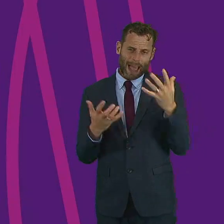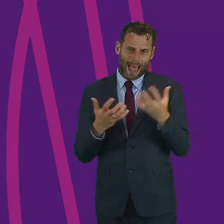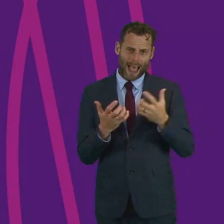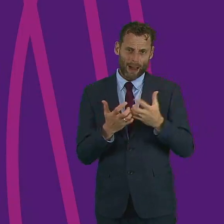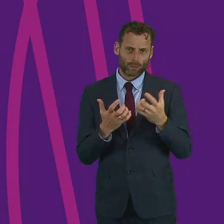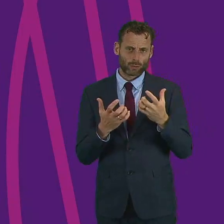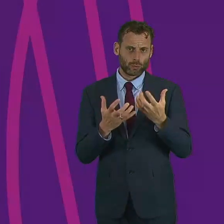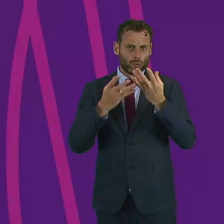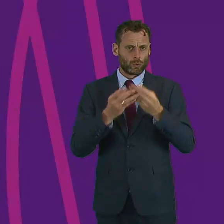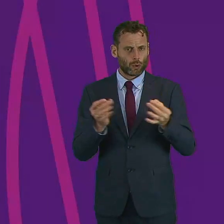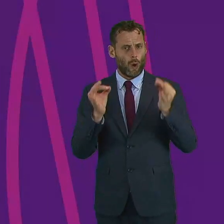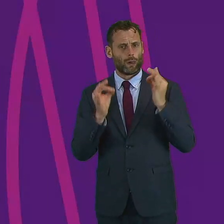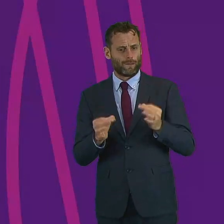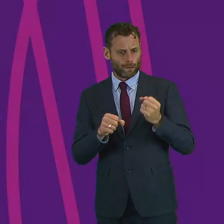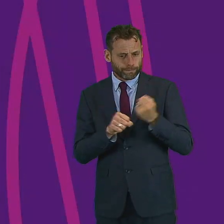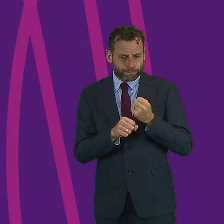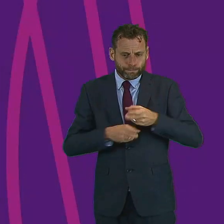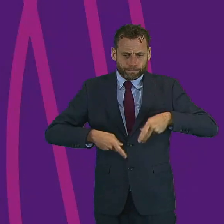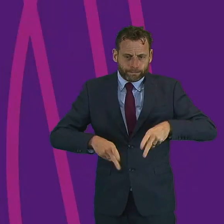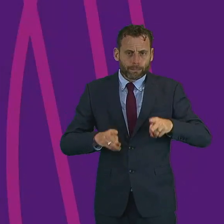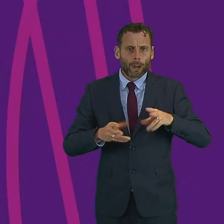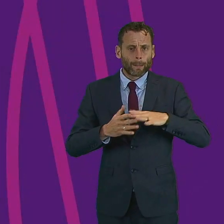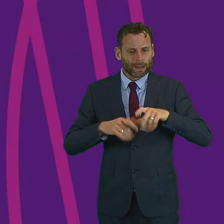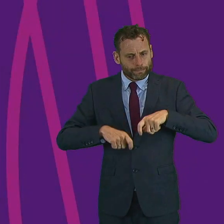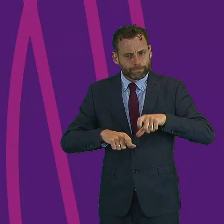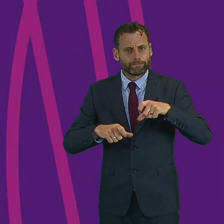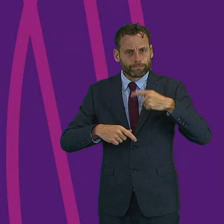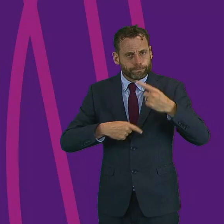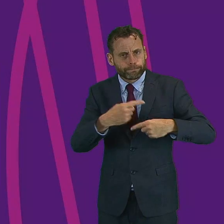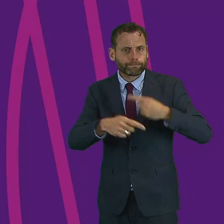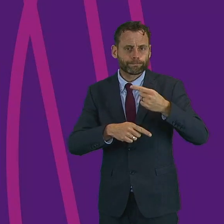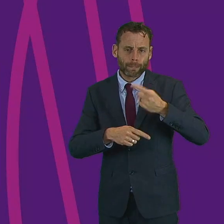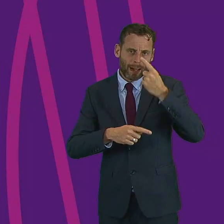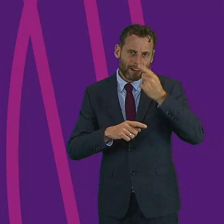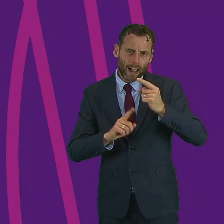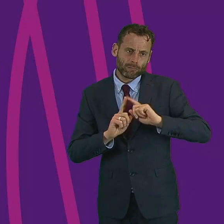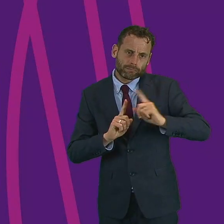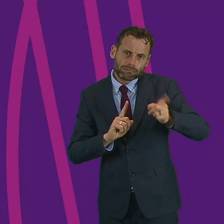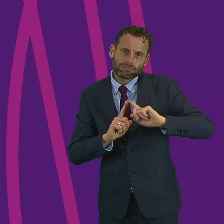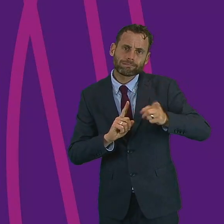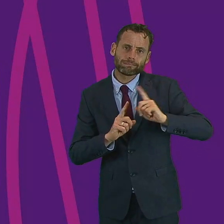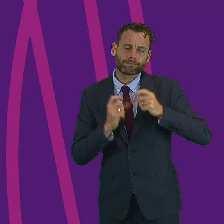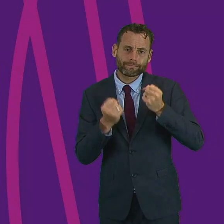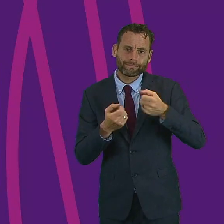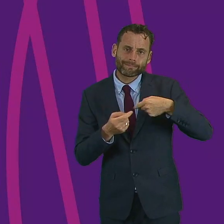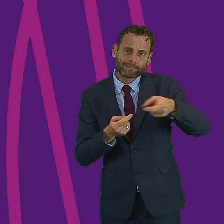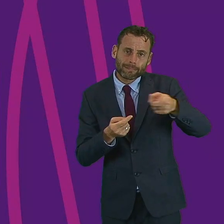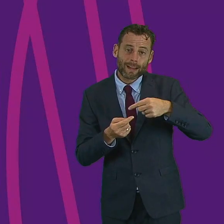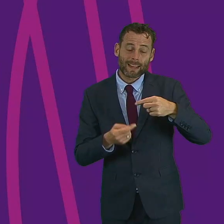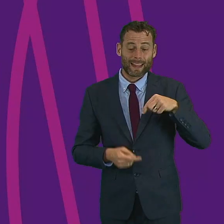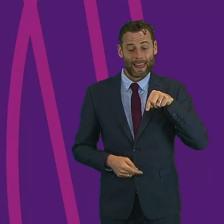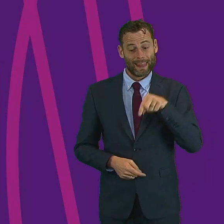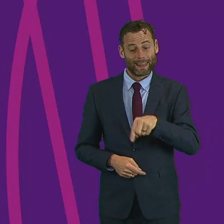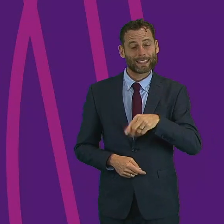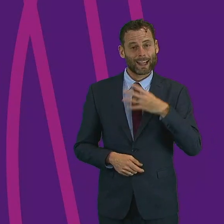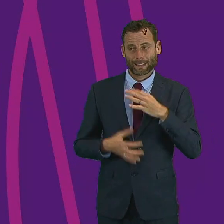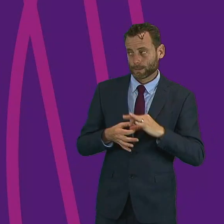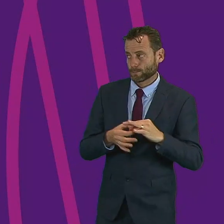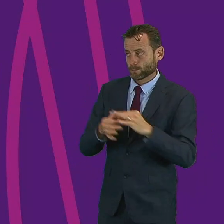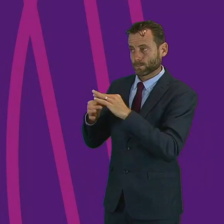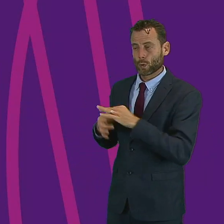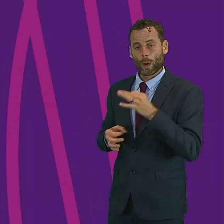own side, are seeing how unacceptable all of this is. And many, many eyes in Scotland are being open to the fact that we'd be much better off